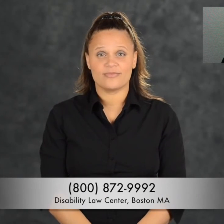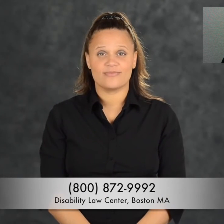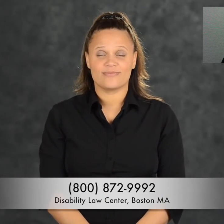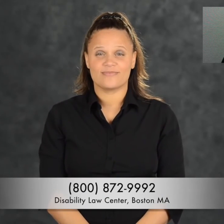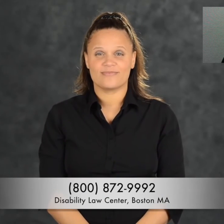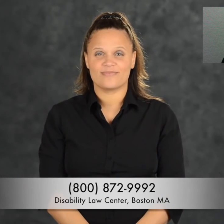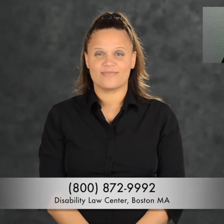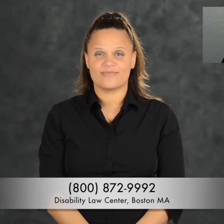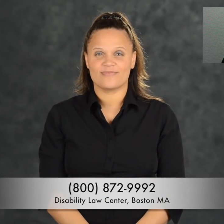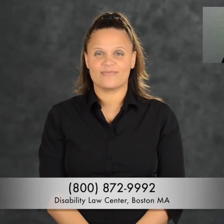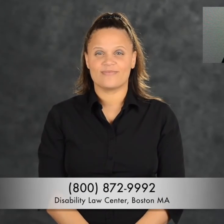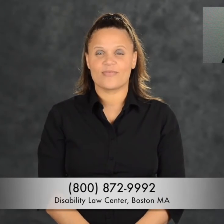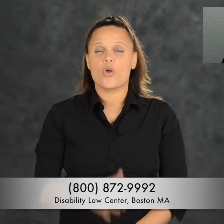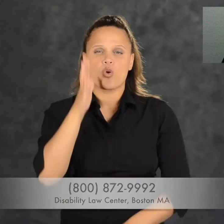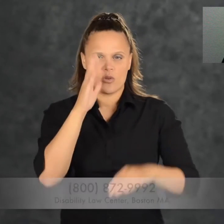is right here.